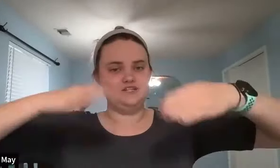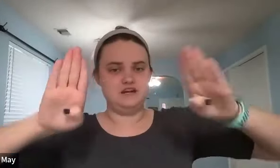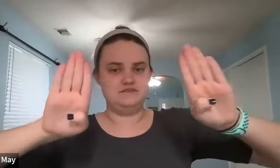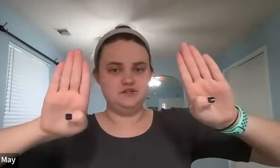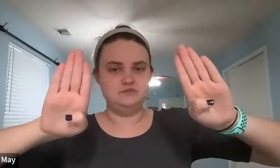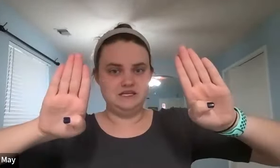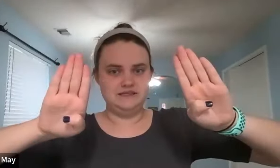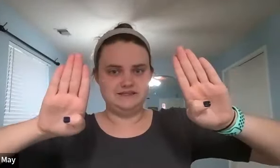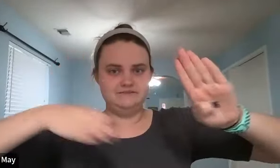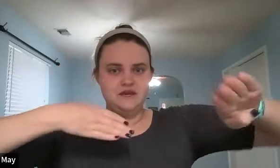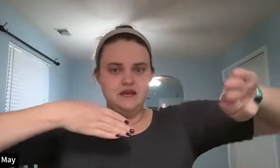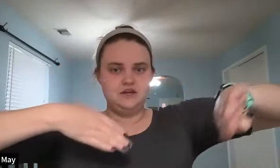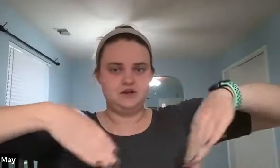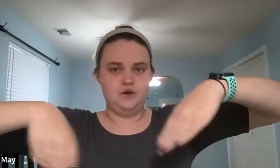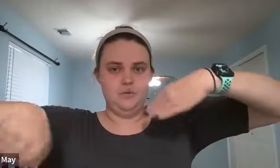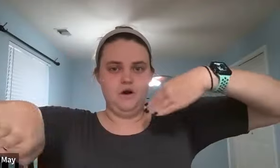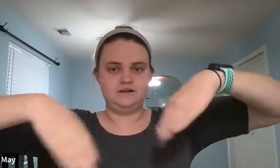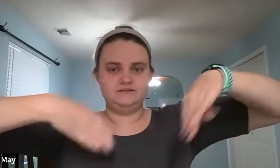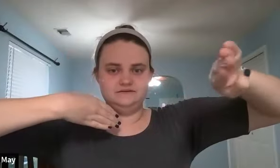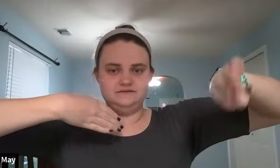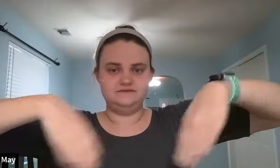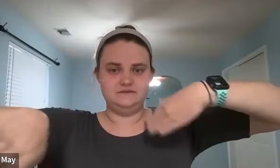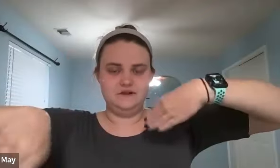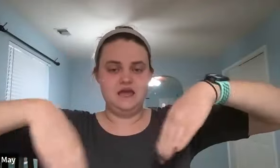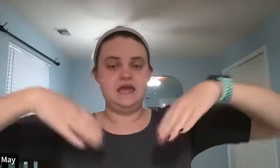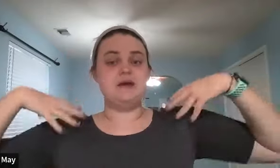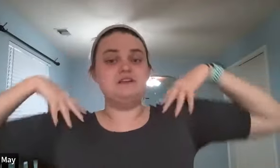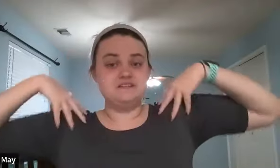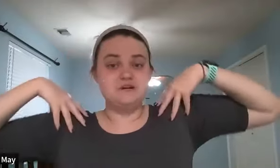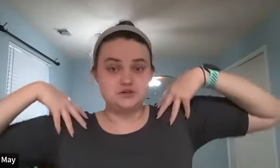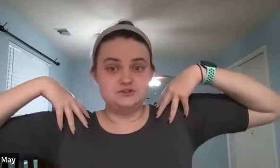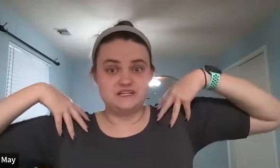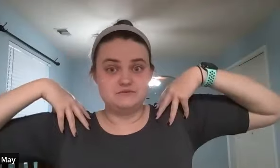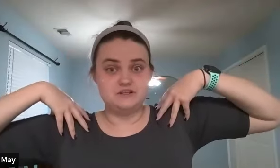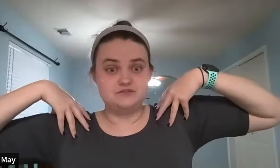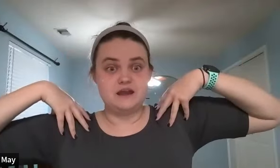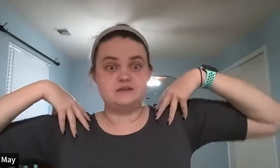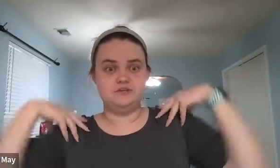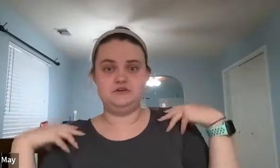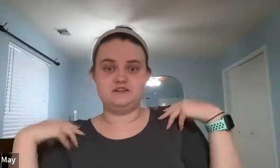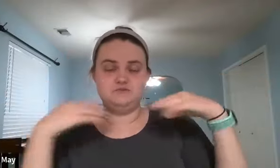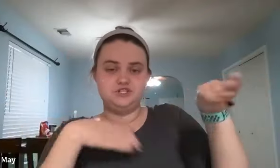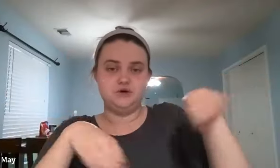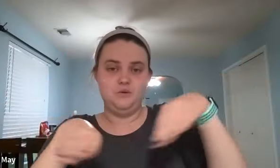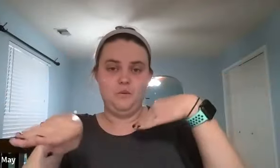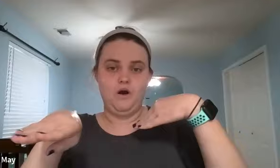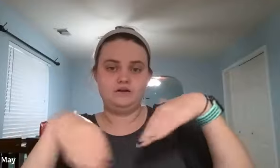the sign for walk is you're going to have two B's and you're going to go walk. And I'm lifting my shoulders again, really dramatic, but you guys are more chill. Walk.